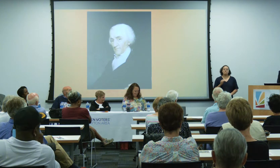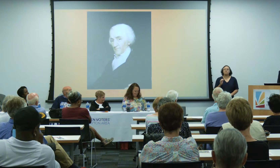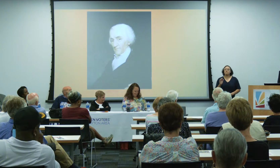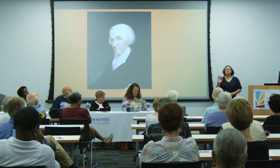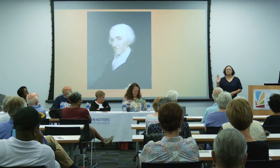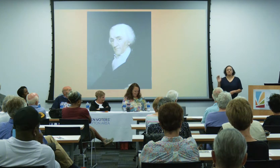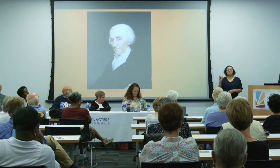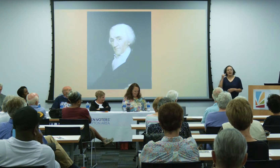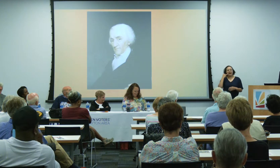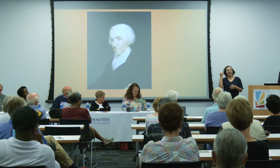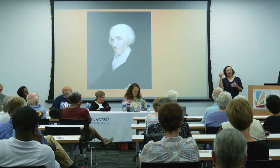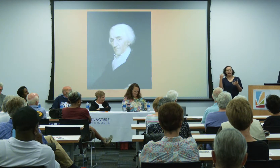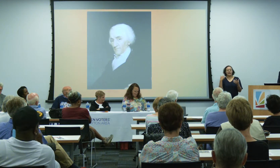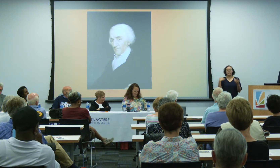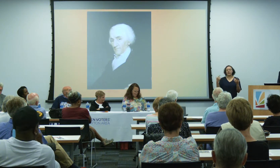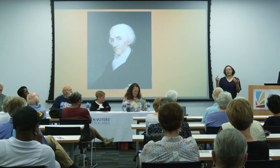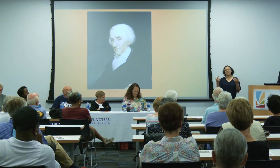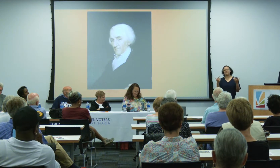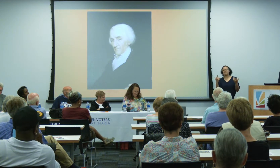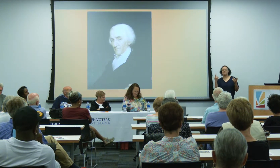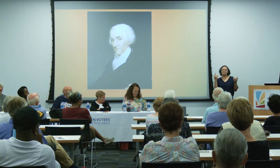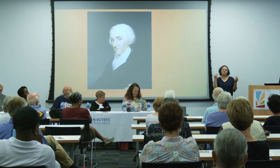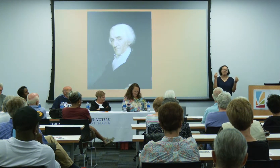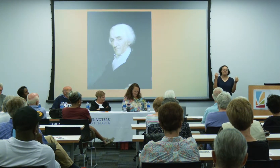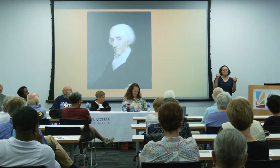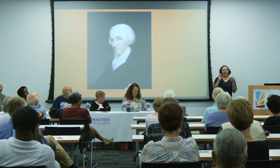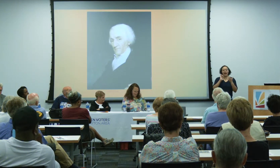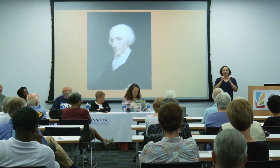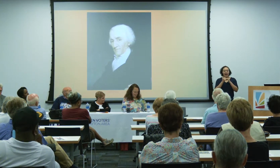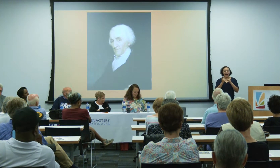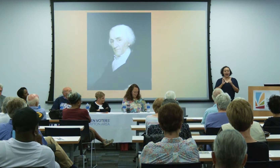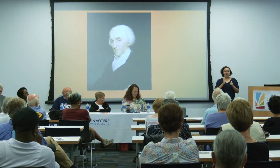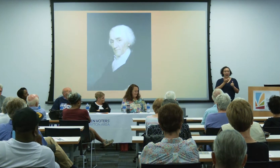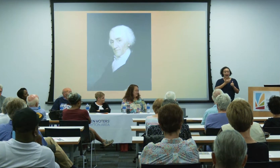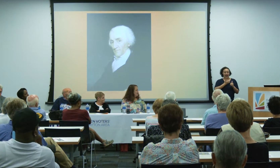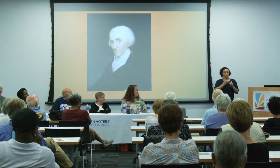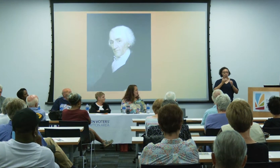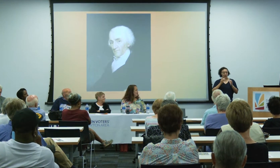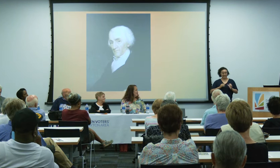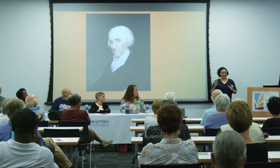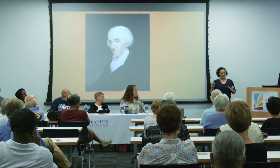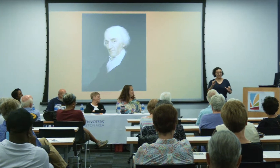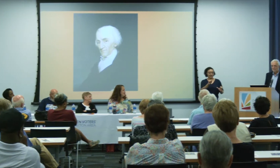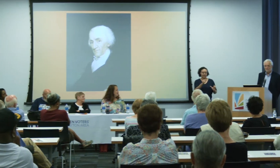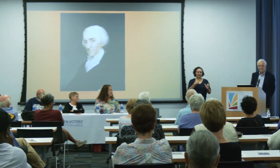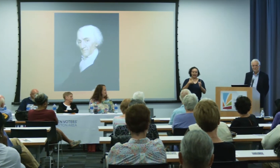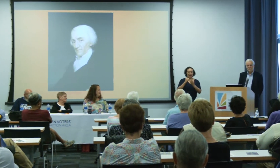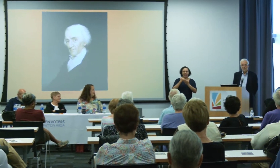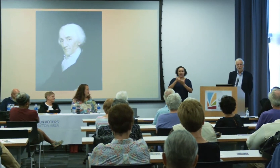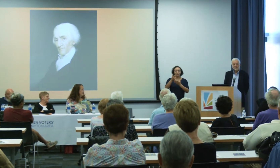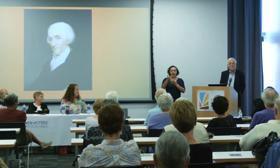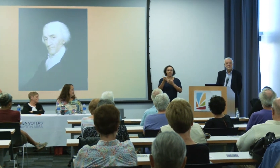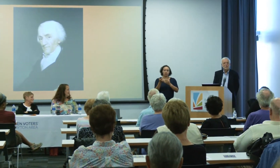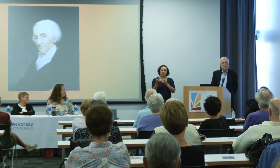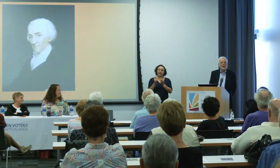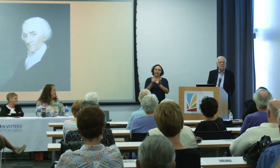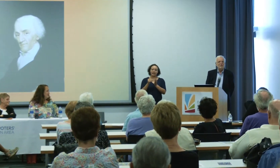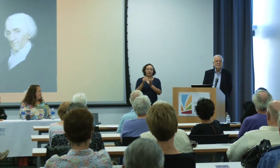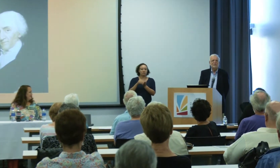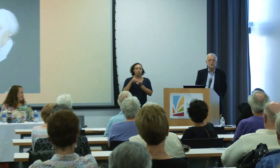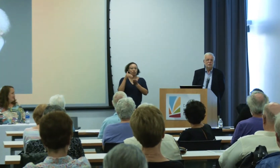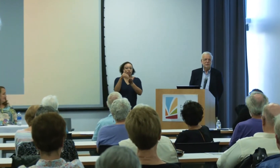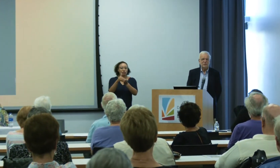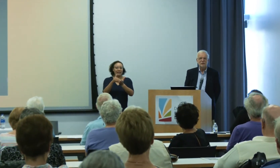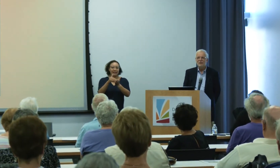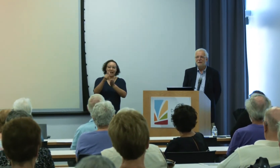do we guarantee or help our candidates get reelected? What can we do about